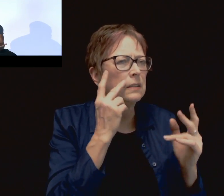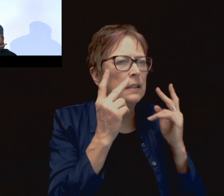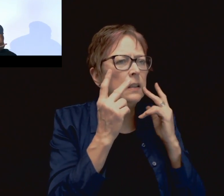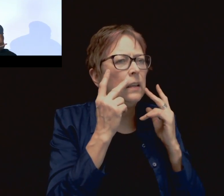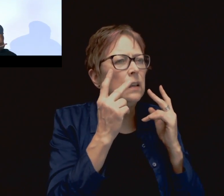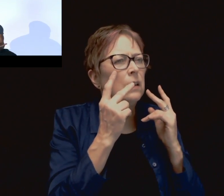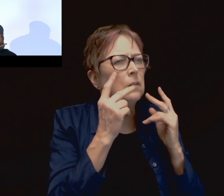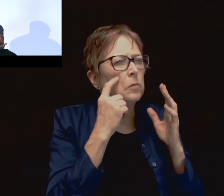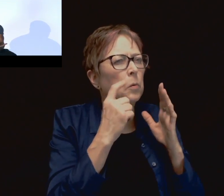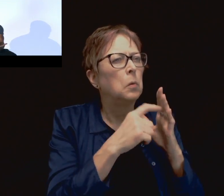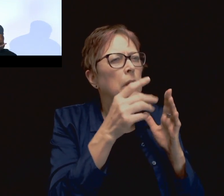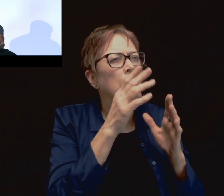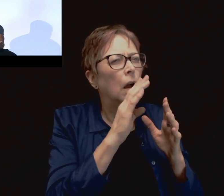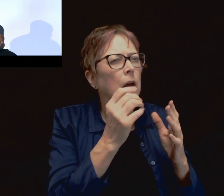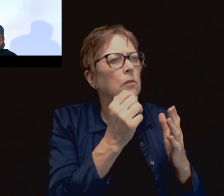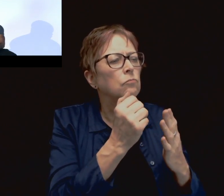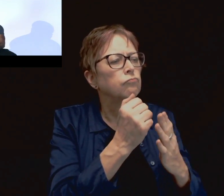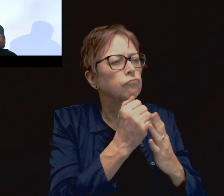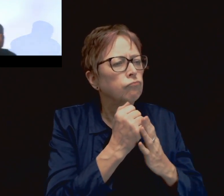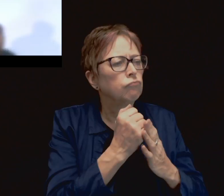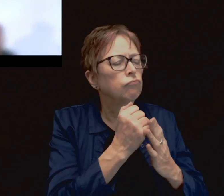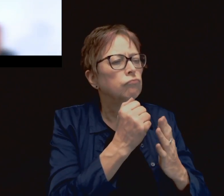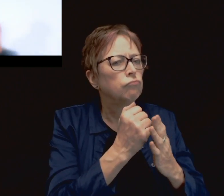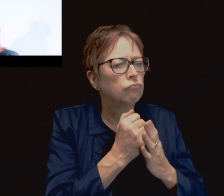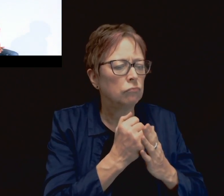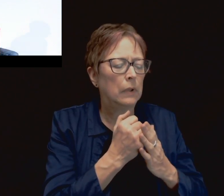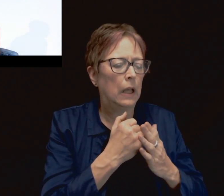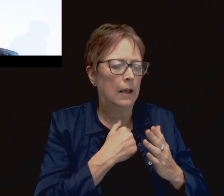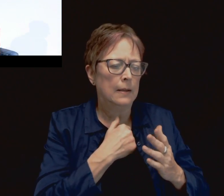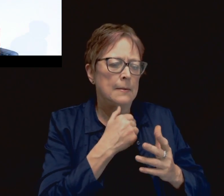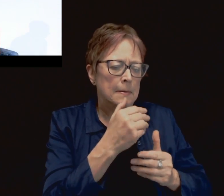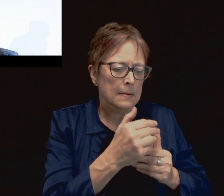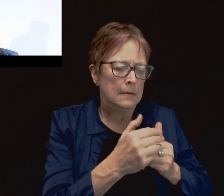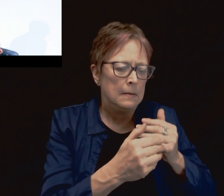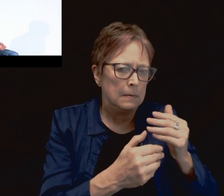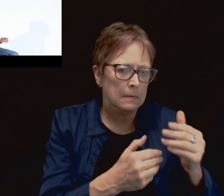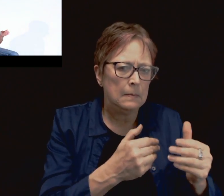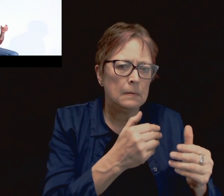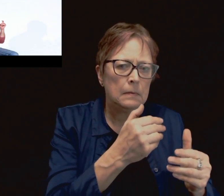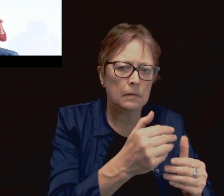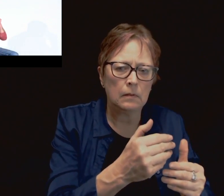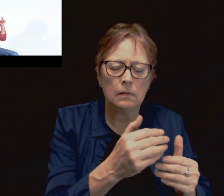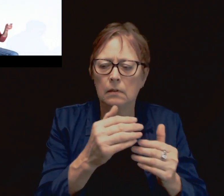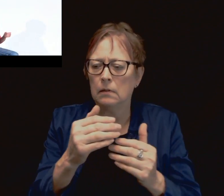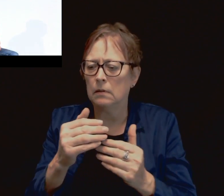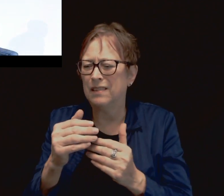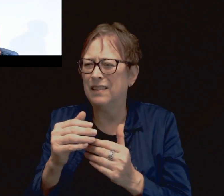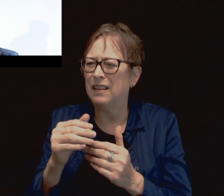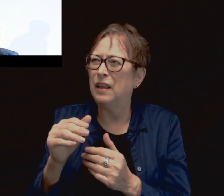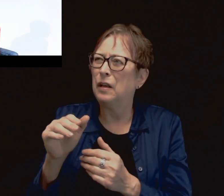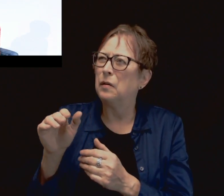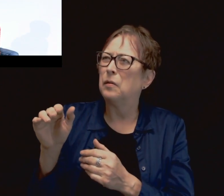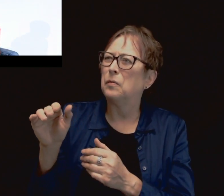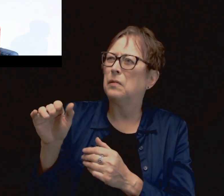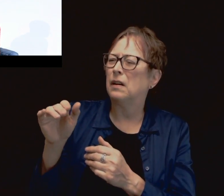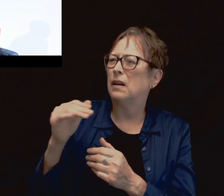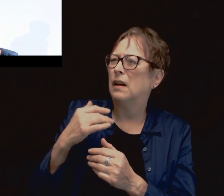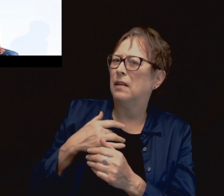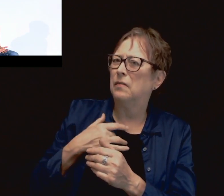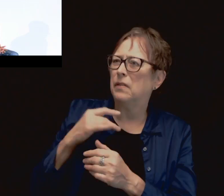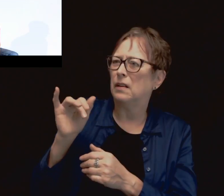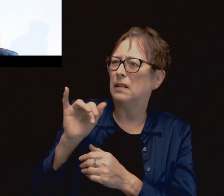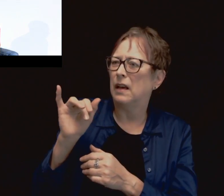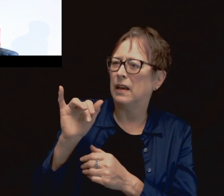God was doing for me, so that was propelling me to just keep moving forward. And it was like I had taken off a set